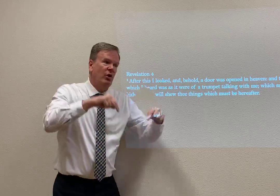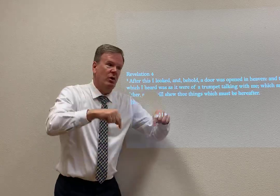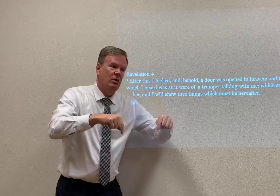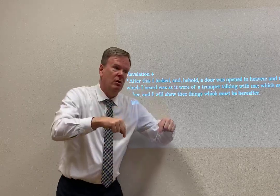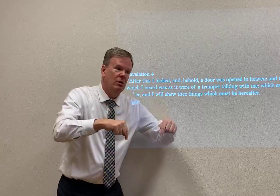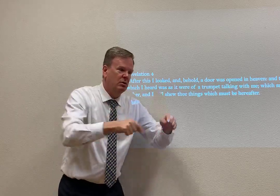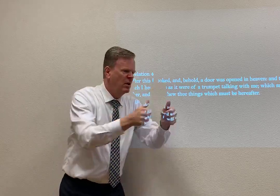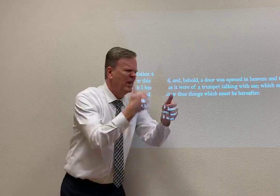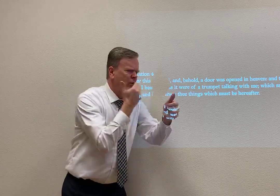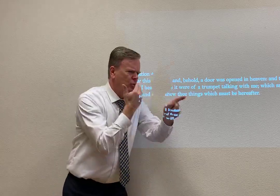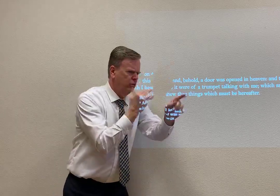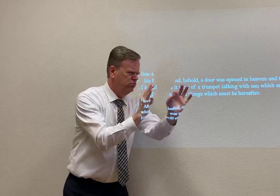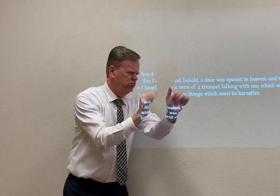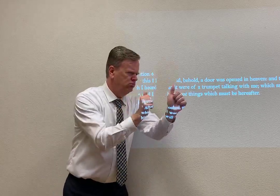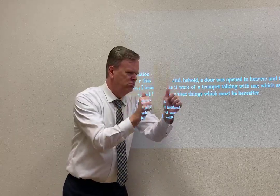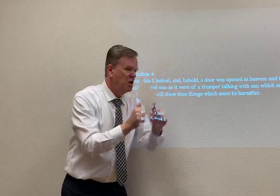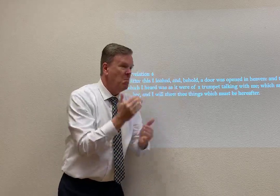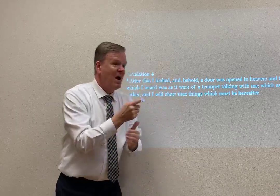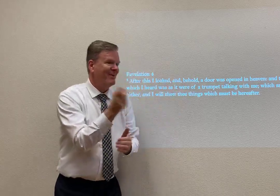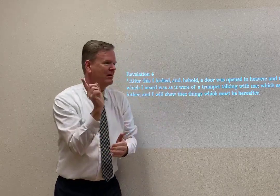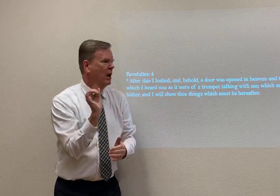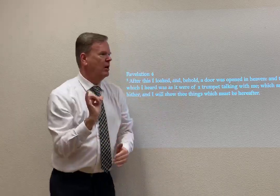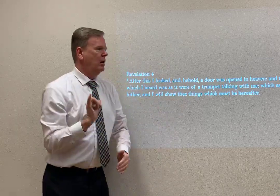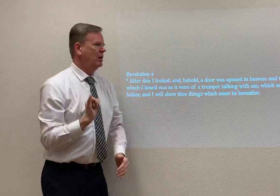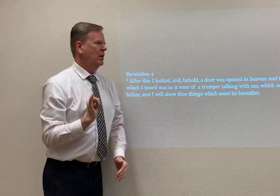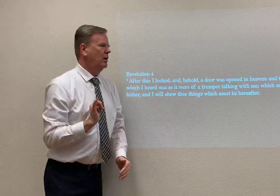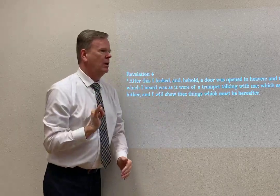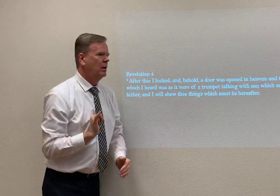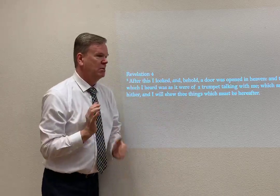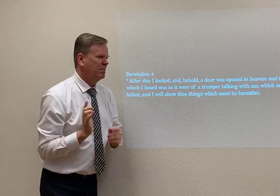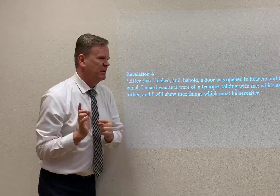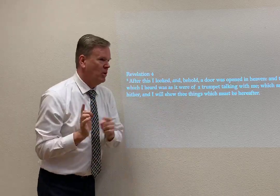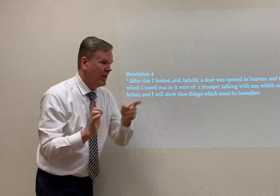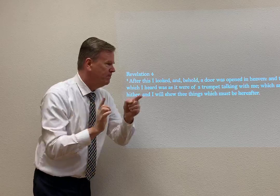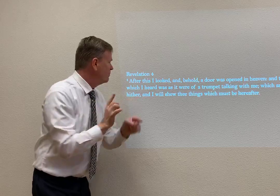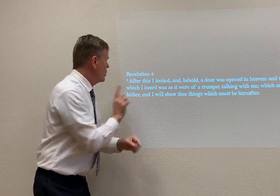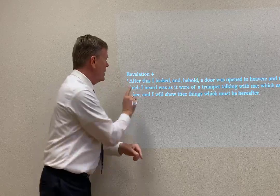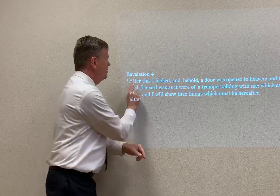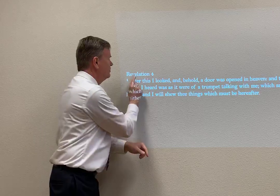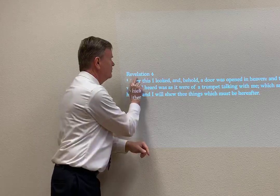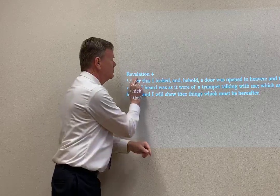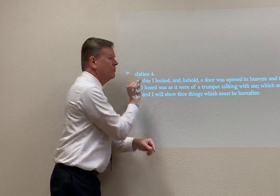That's what this class is for. Mm-hmm. Thank you. Maybe some people will then glean from your question here.